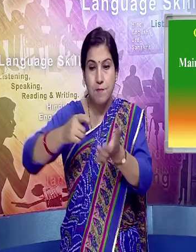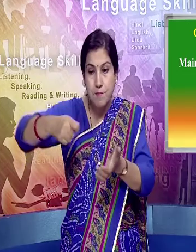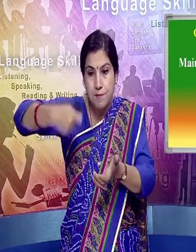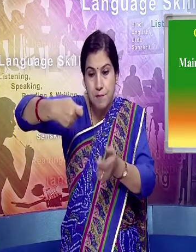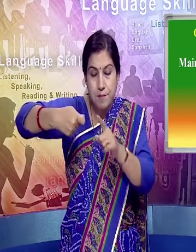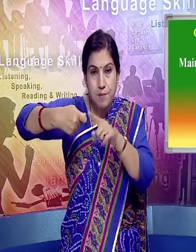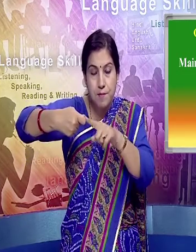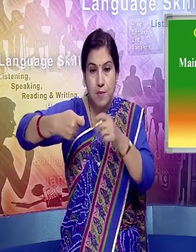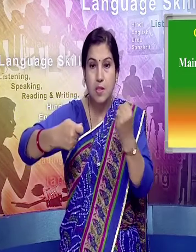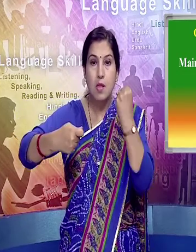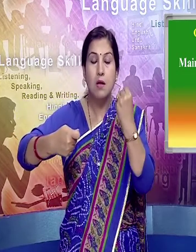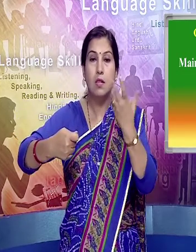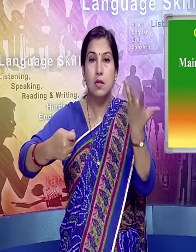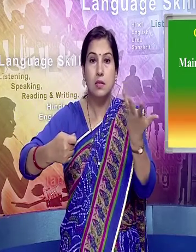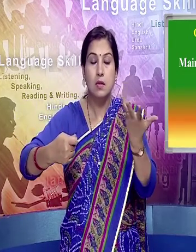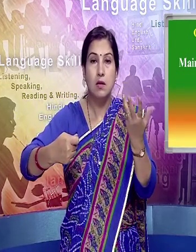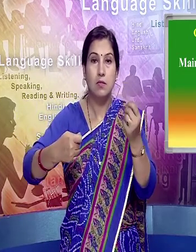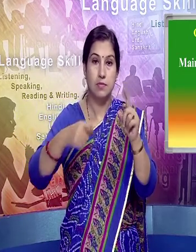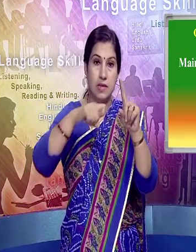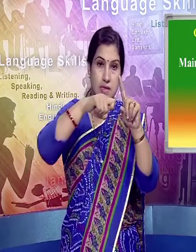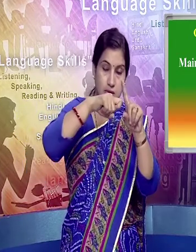kcal is kilocalorie.